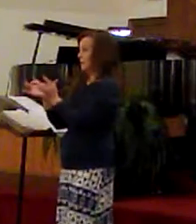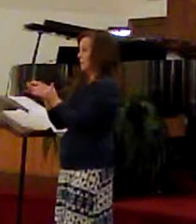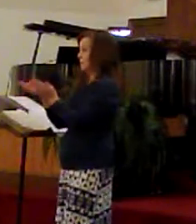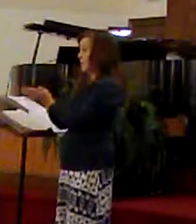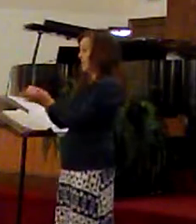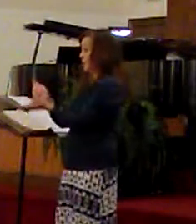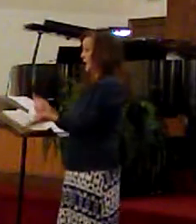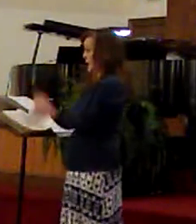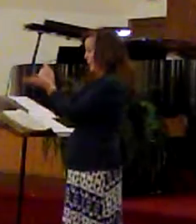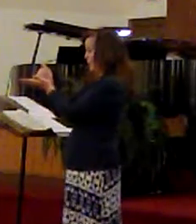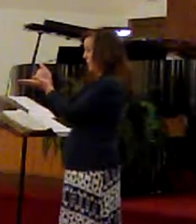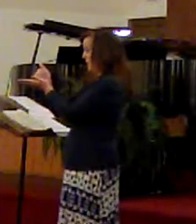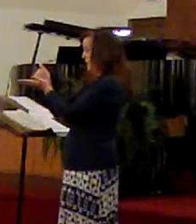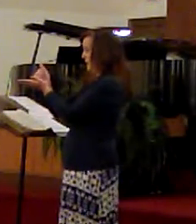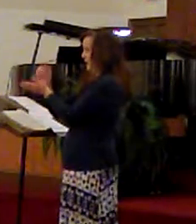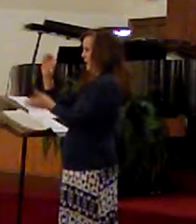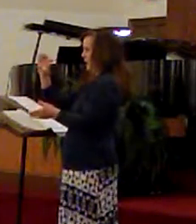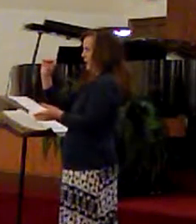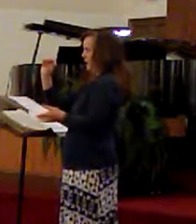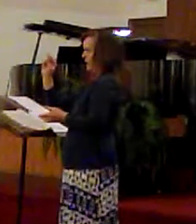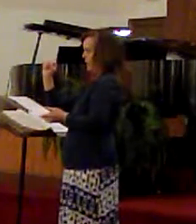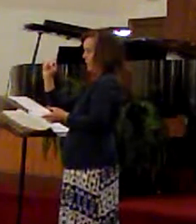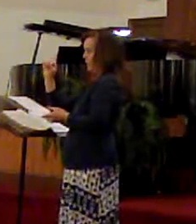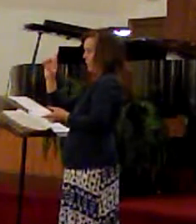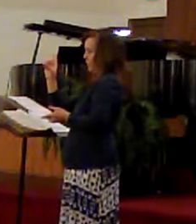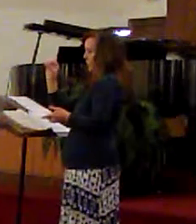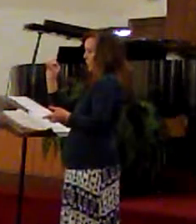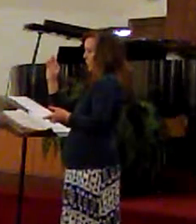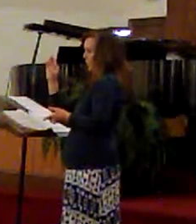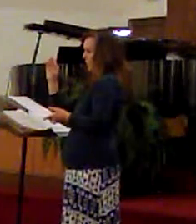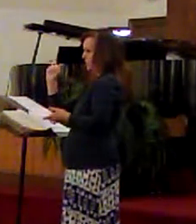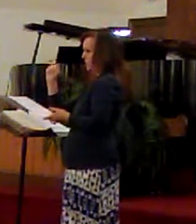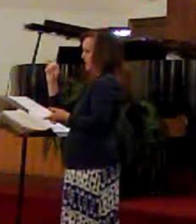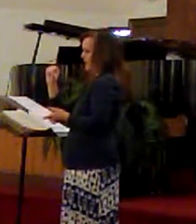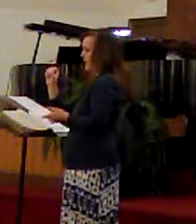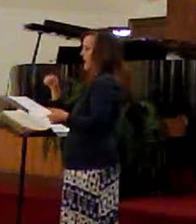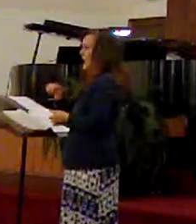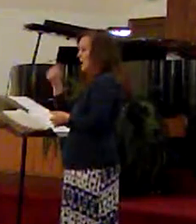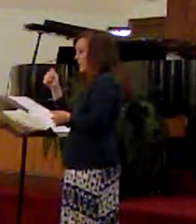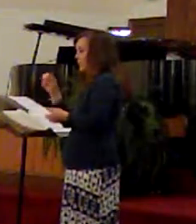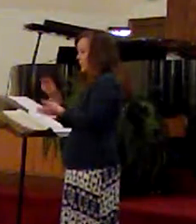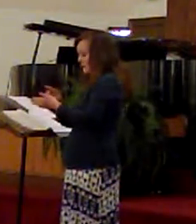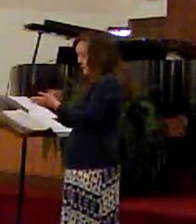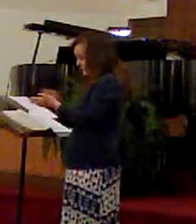helps, concordances, and other study guides are helpful.